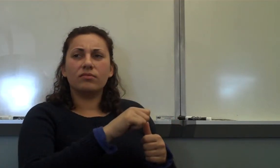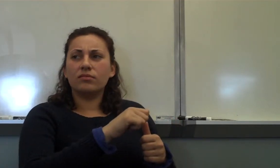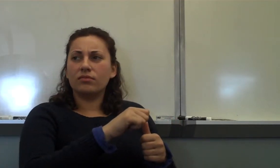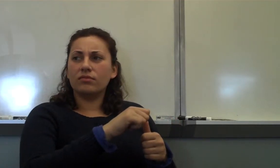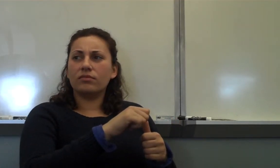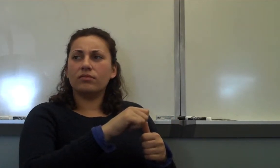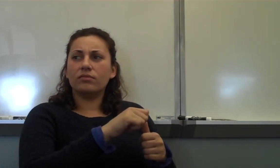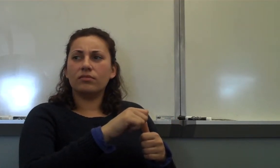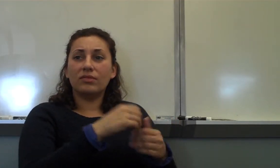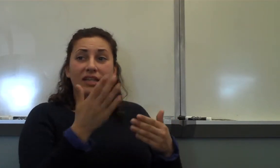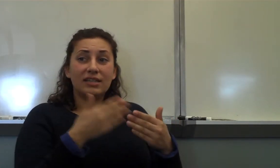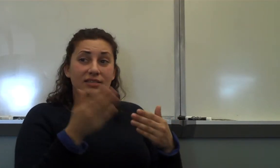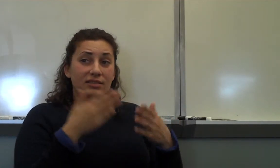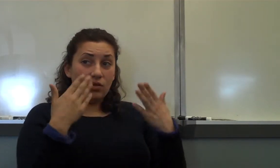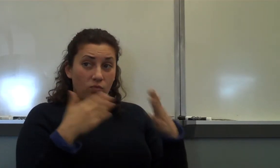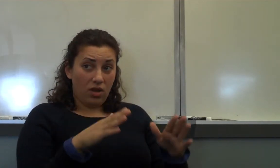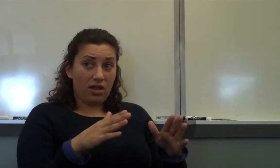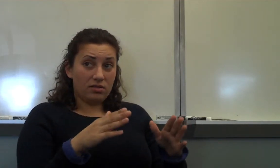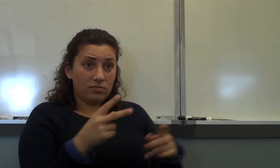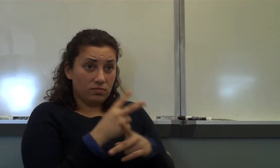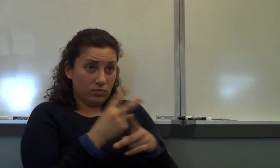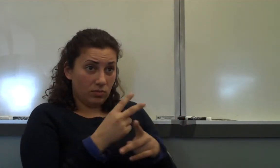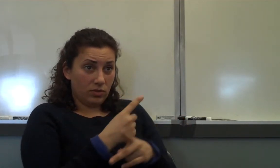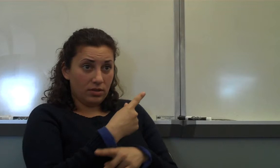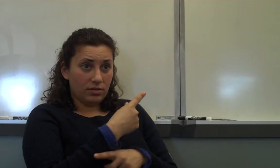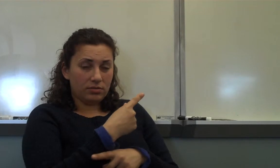the easier way to do it. Which I'm going to do right now.